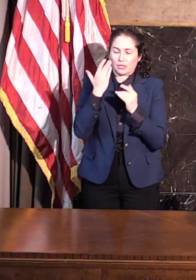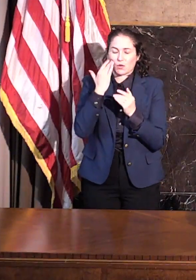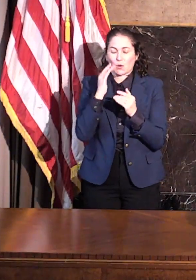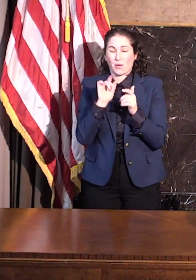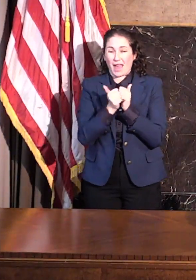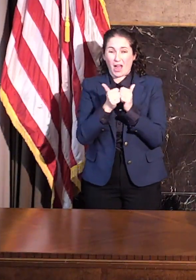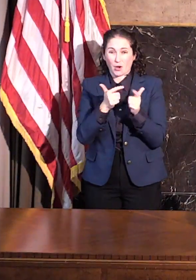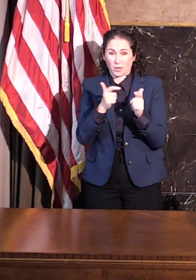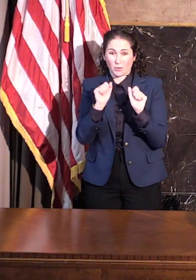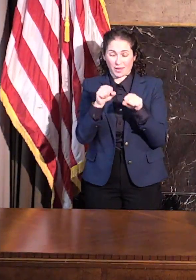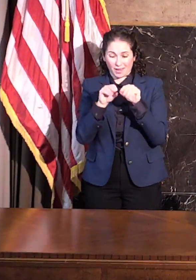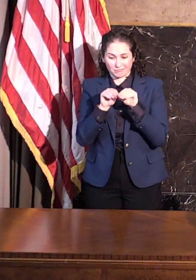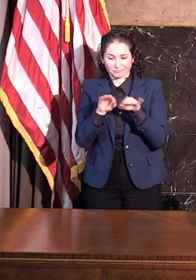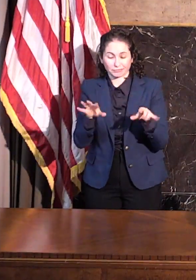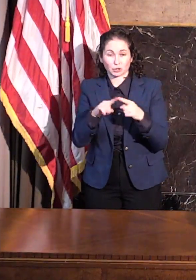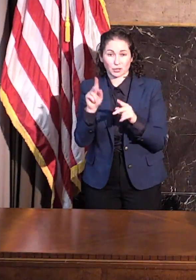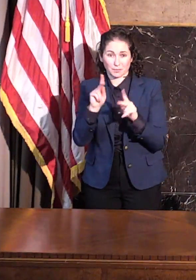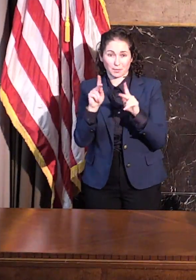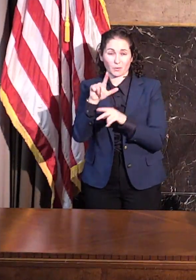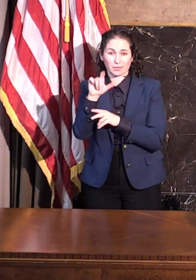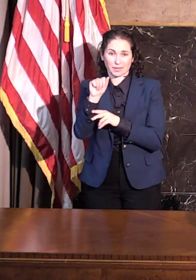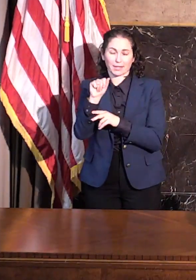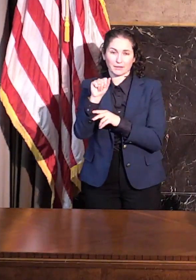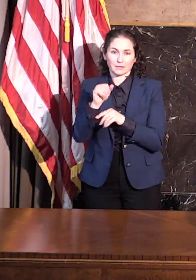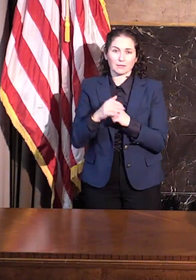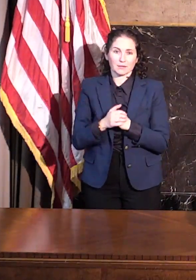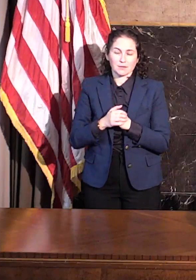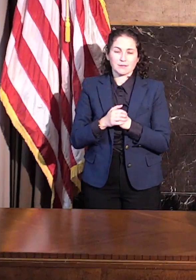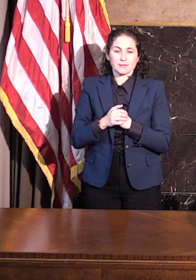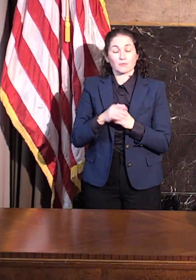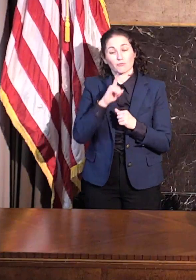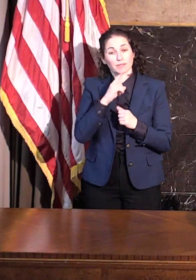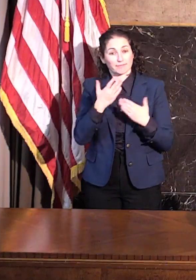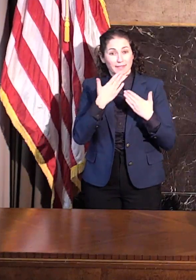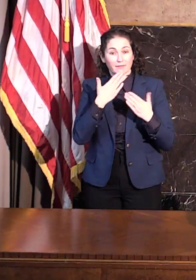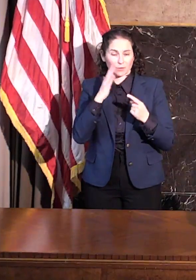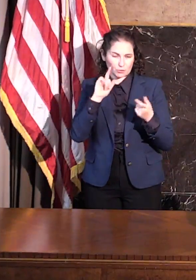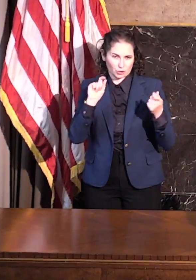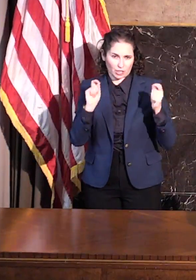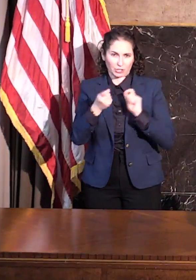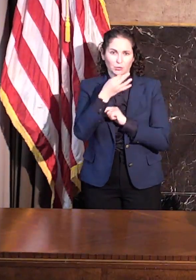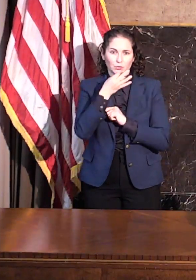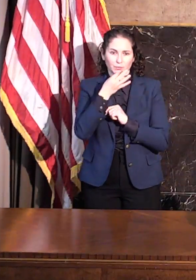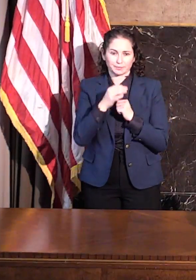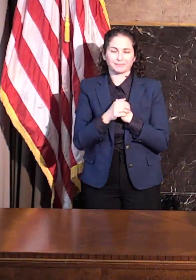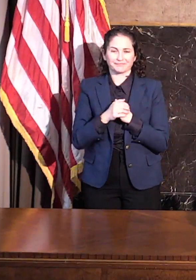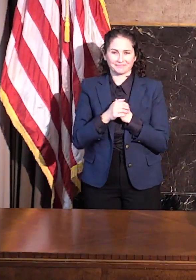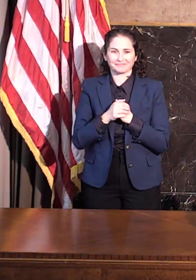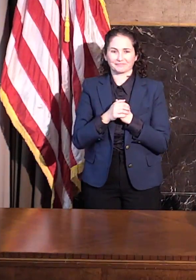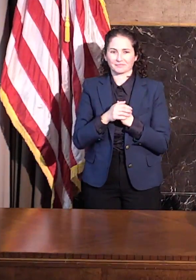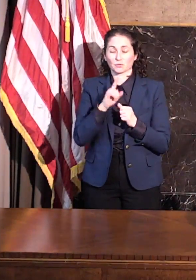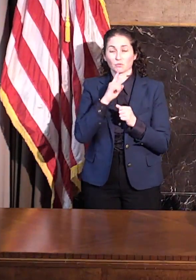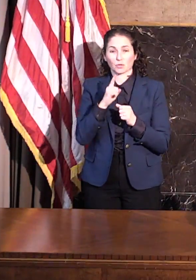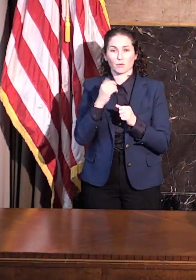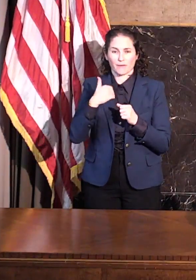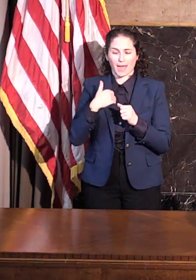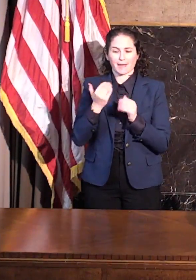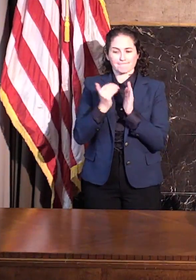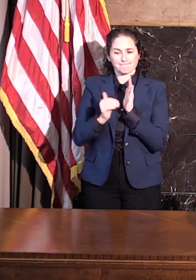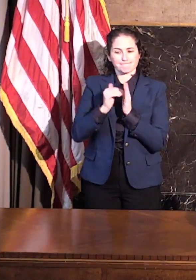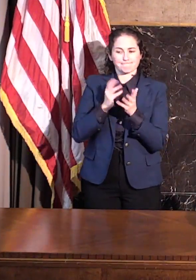up until now, and perhaps for the another week or so, we've been real limited by supply of vaccine.